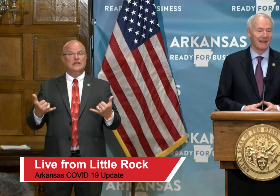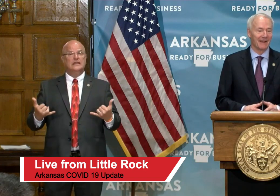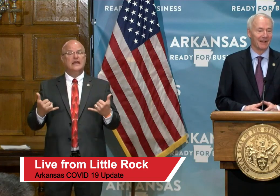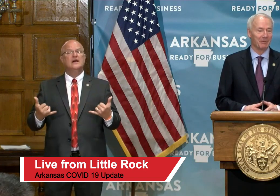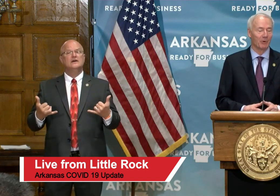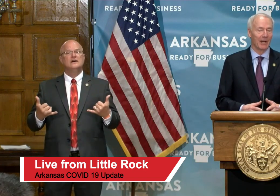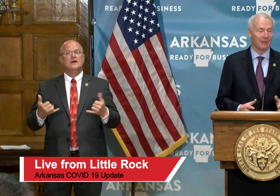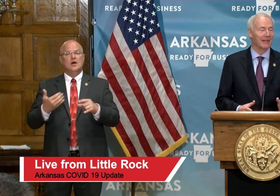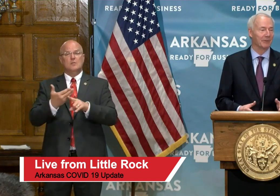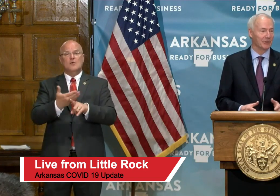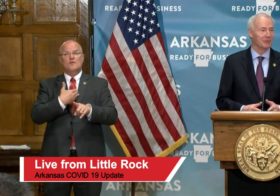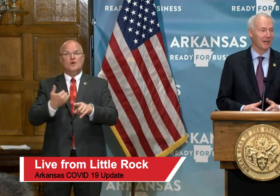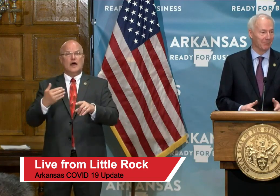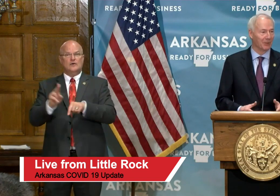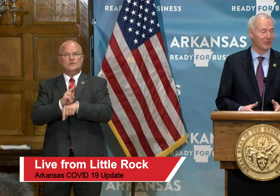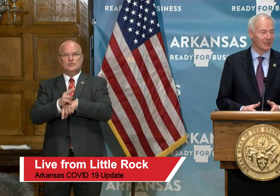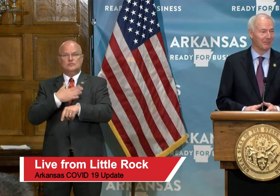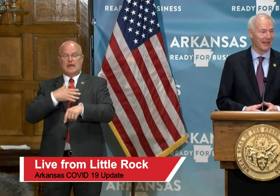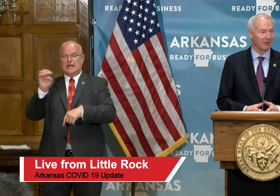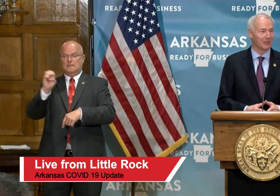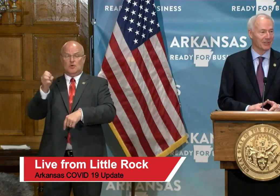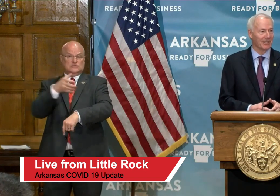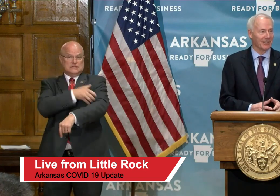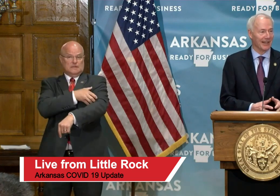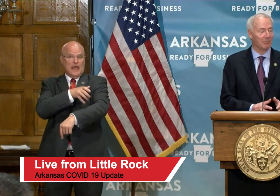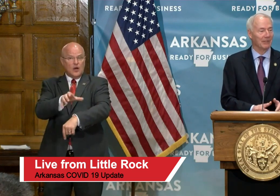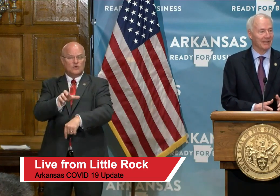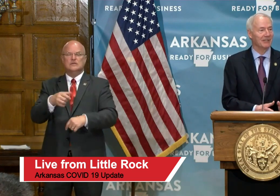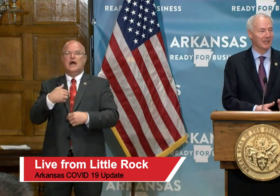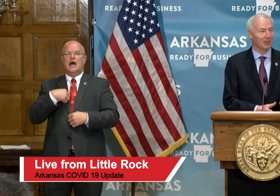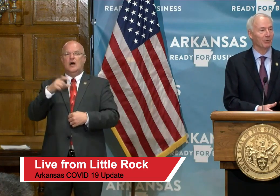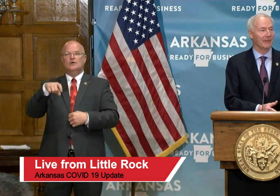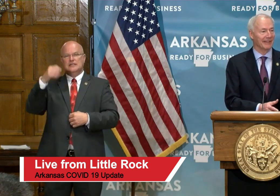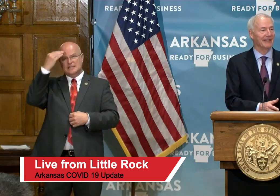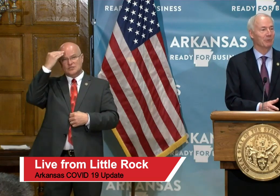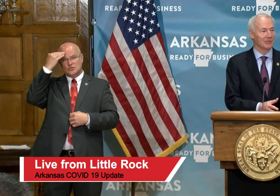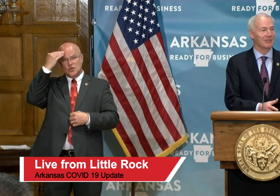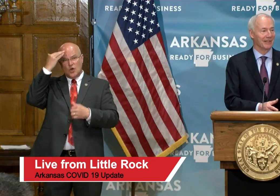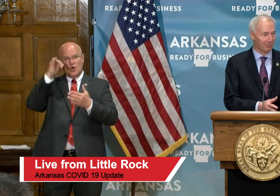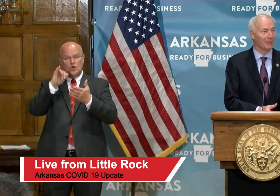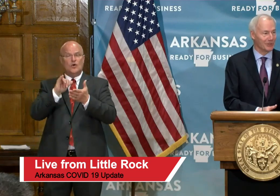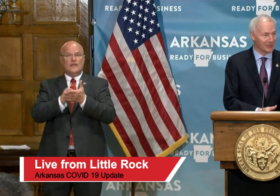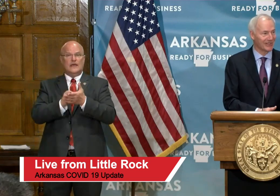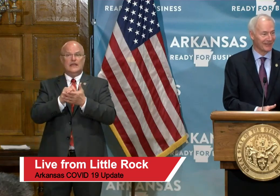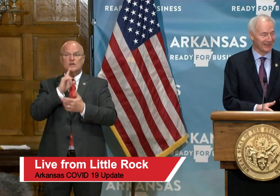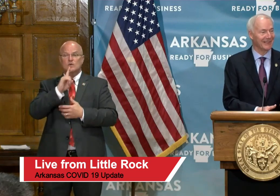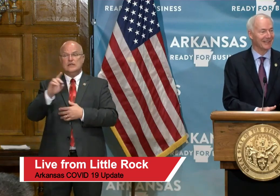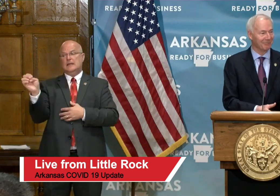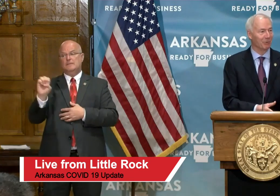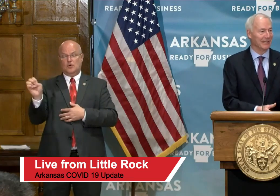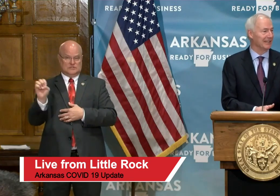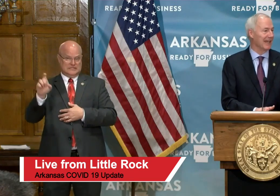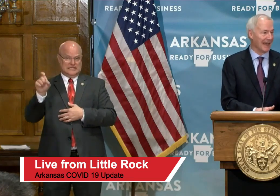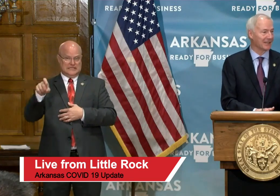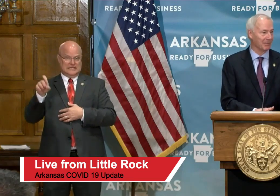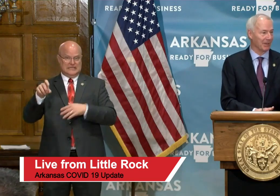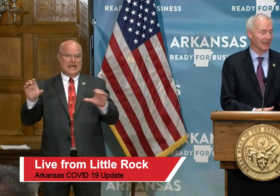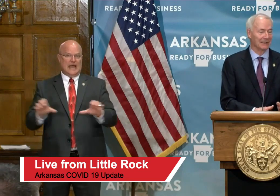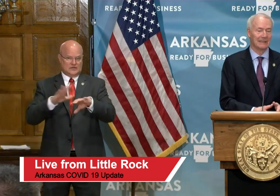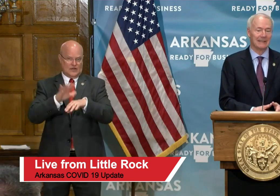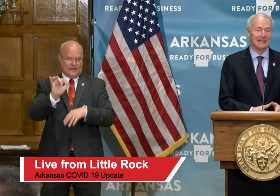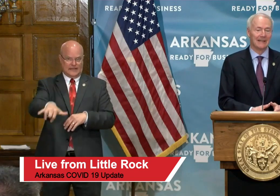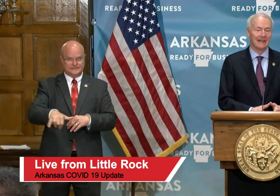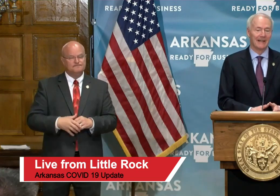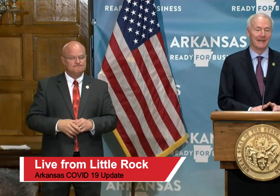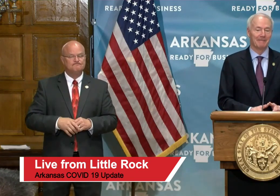that before I would ever use my emergency powers, I would need to know that it was an emergency that we needed to act